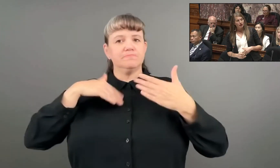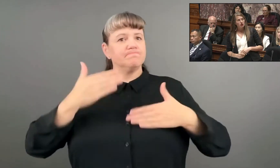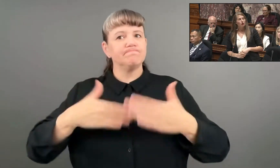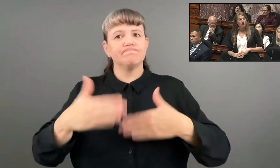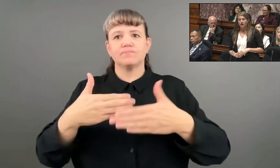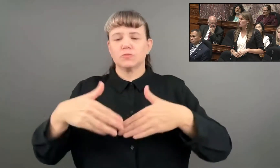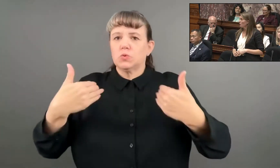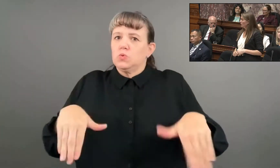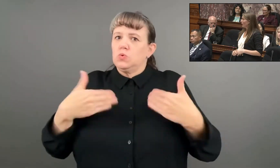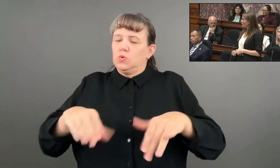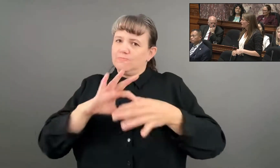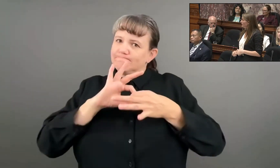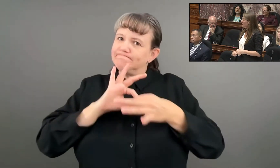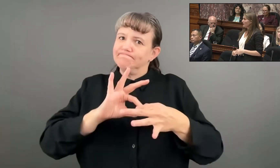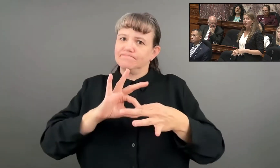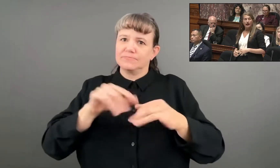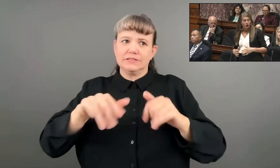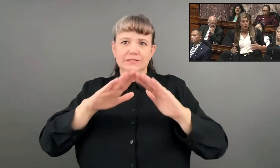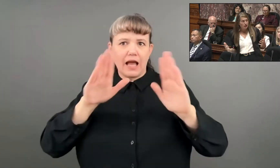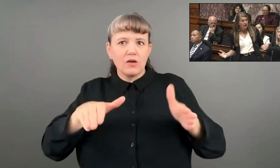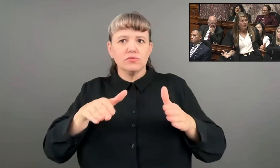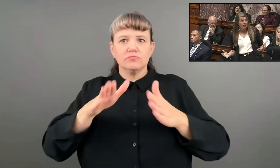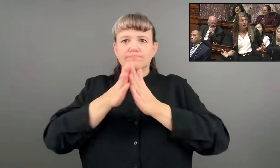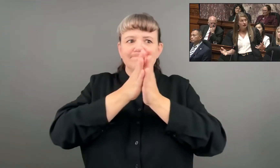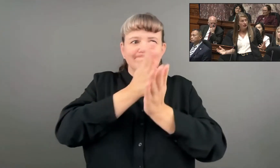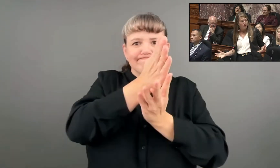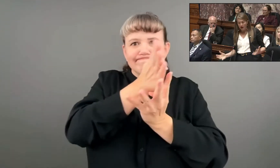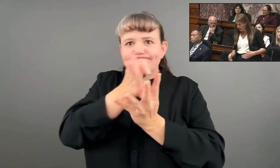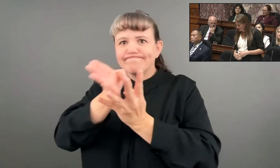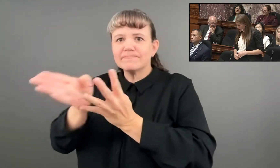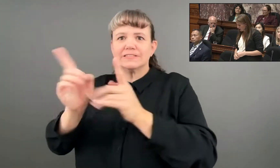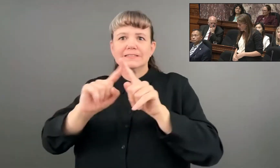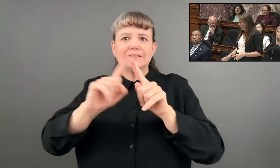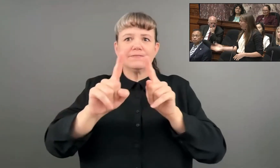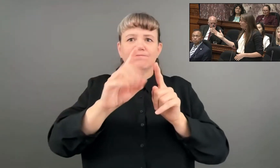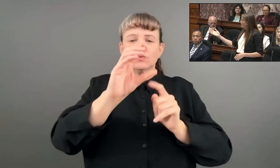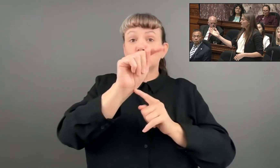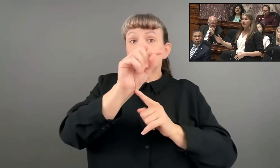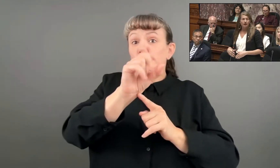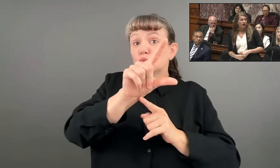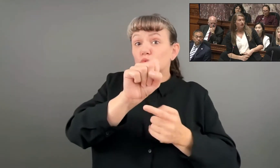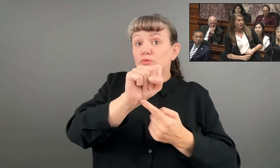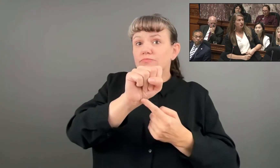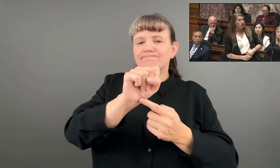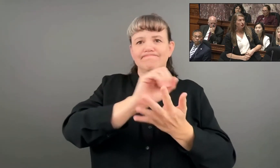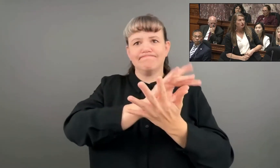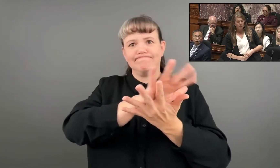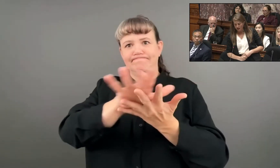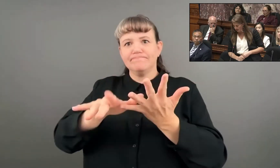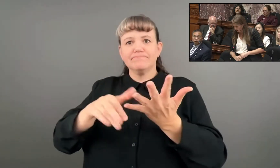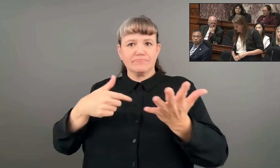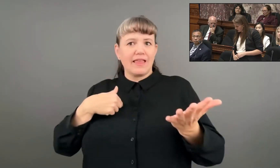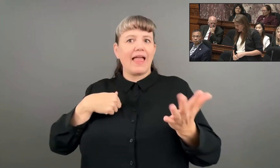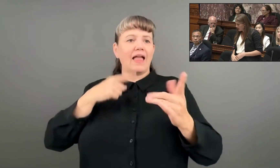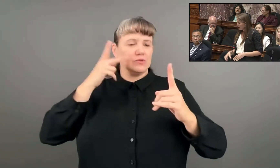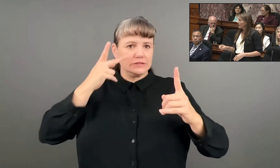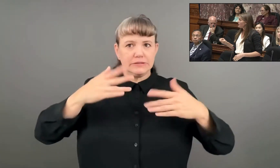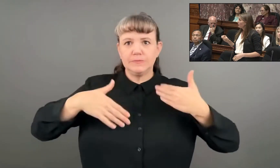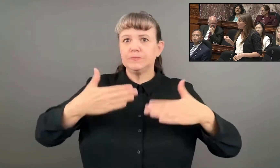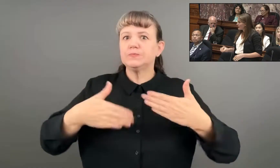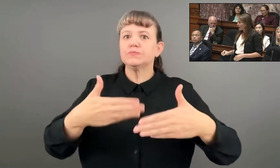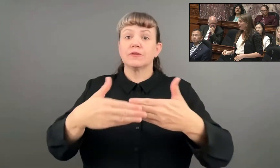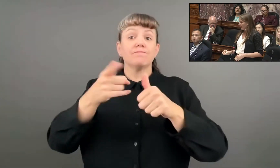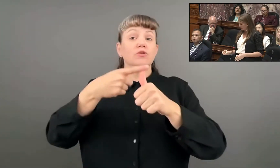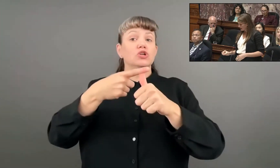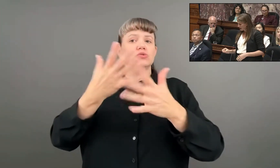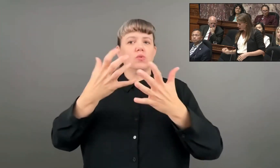using every tool in the toolbox. And we're seeing the impacts now. I want to speak first to speculation, because